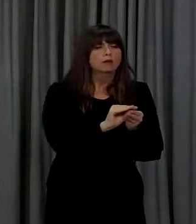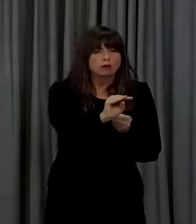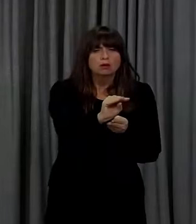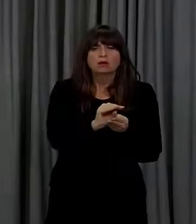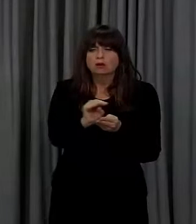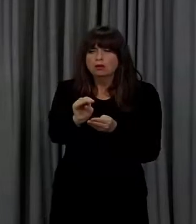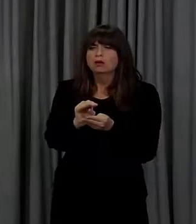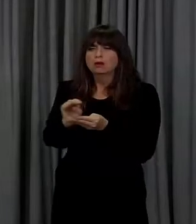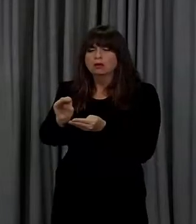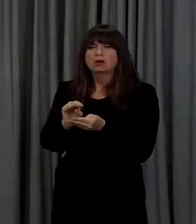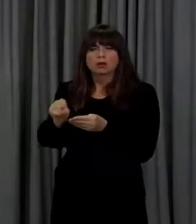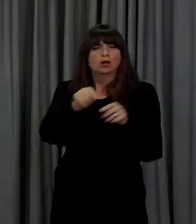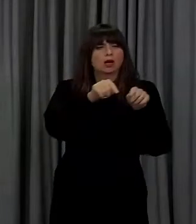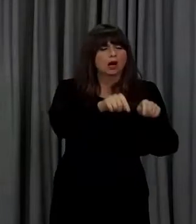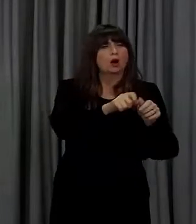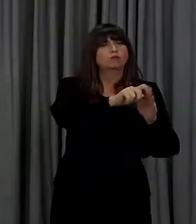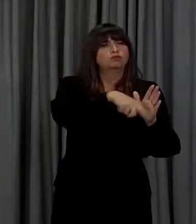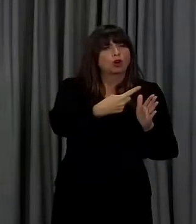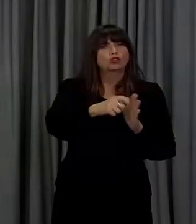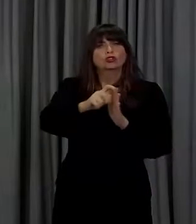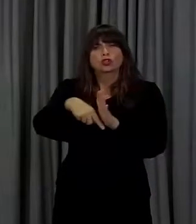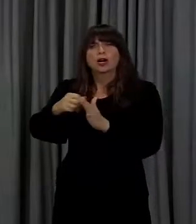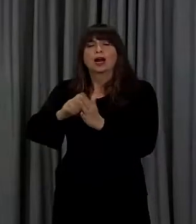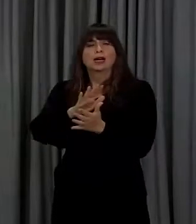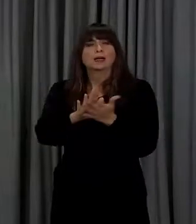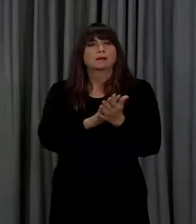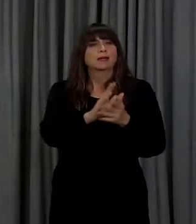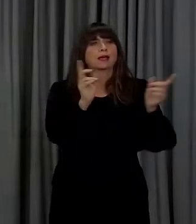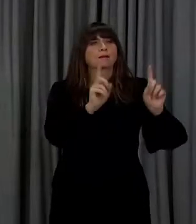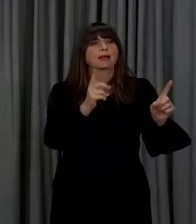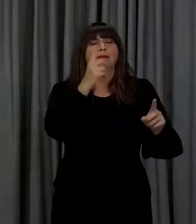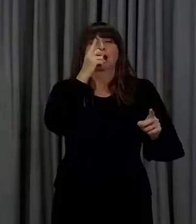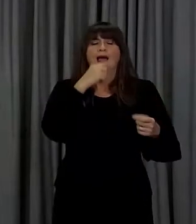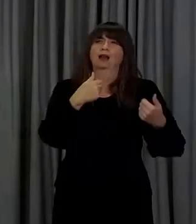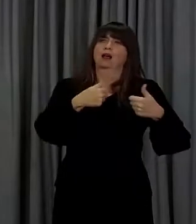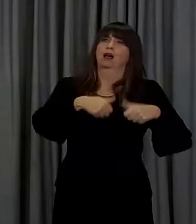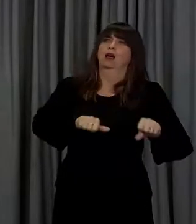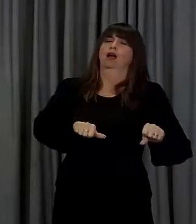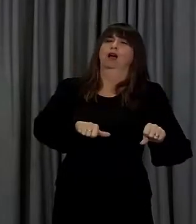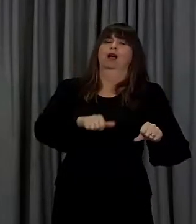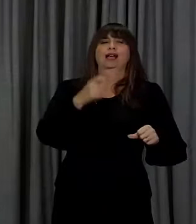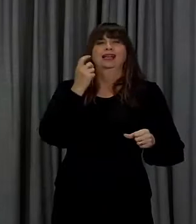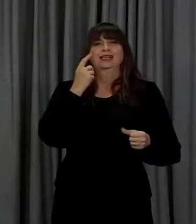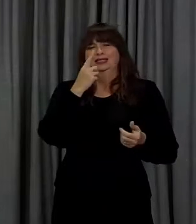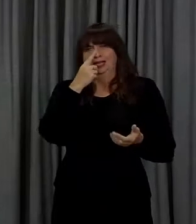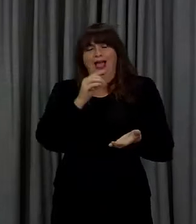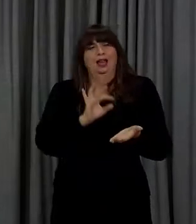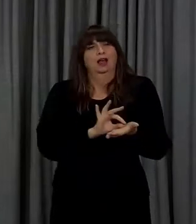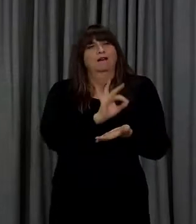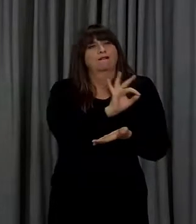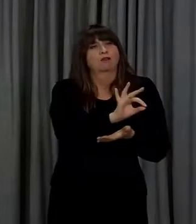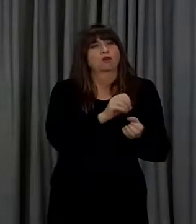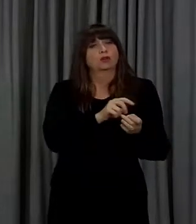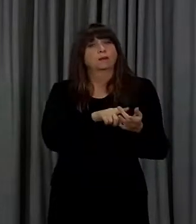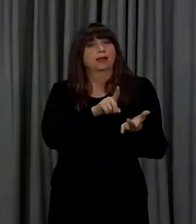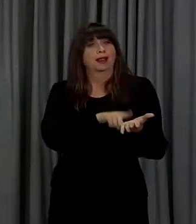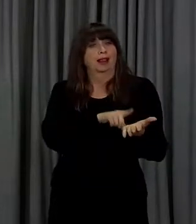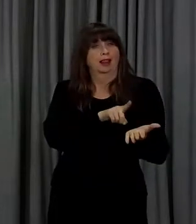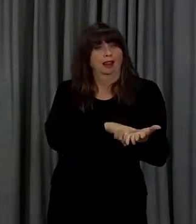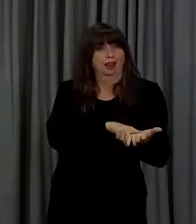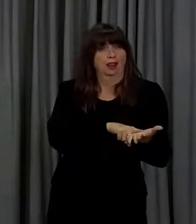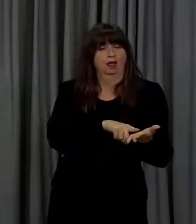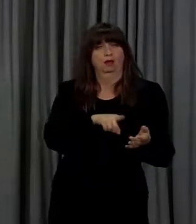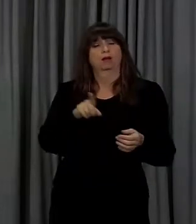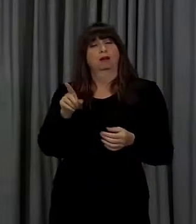universal programmes which put money back into people's pockets. O gyllid bris I daleb y tanwydd I bobl sy'n talu o